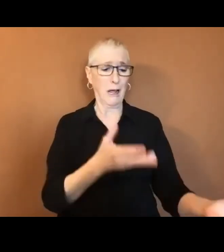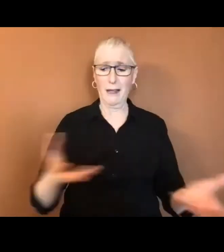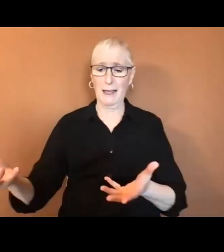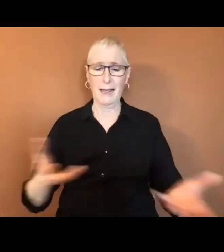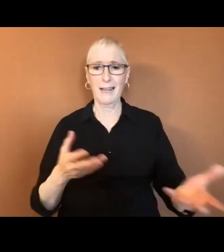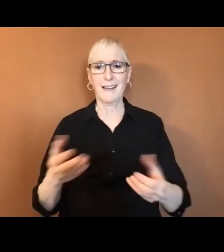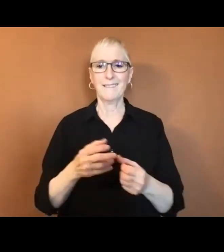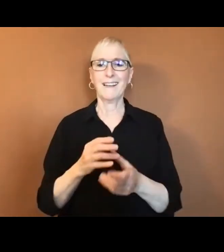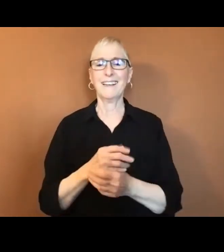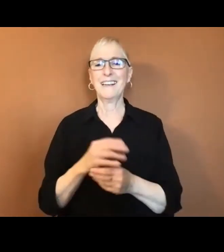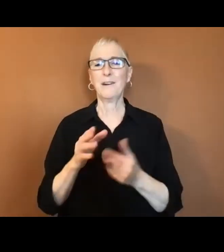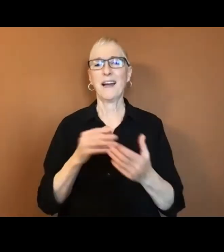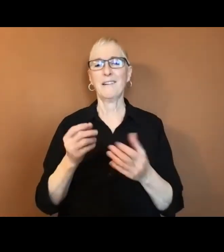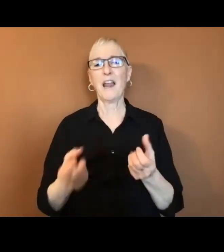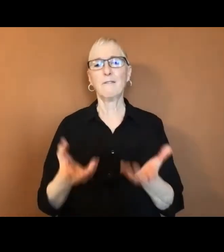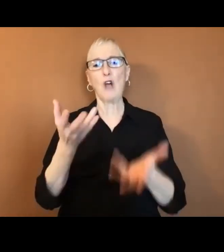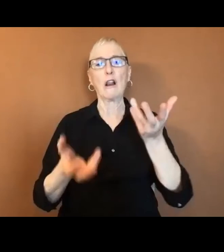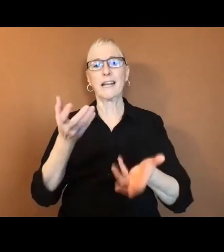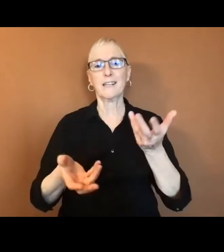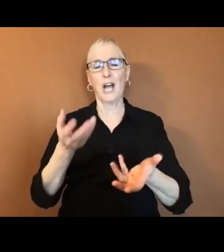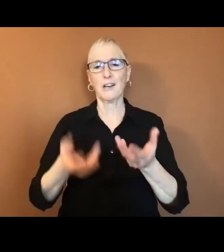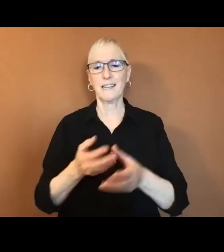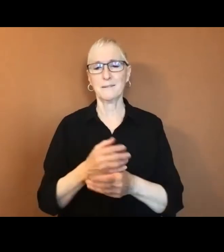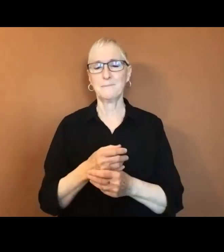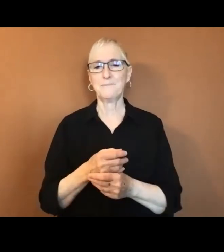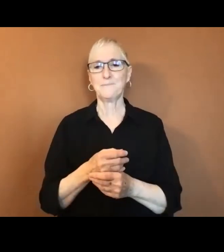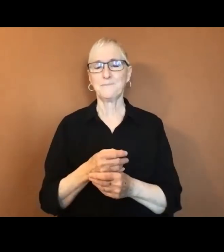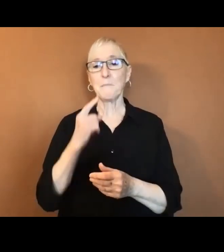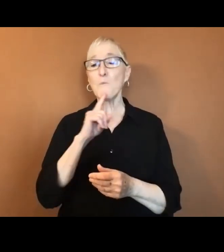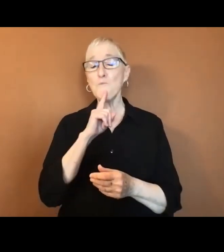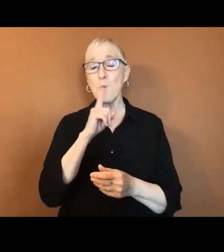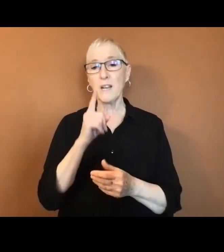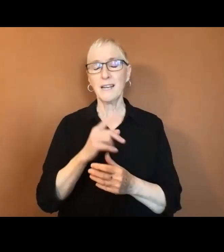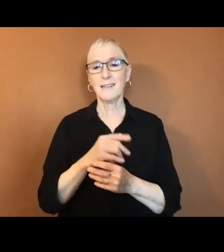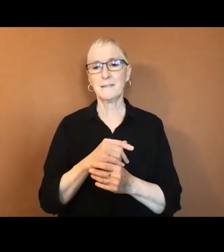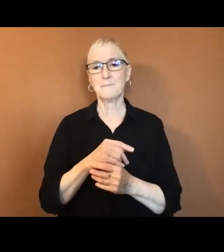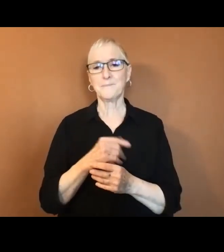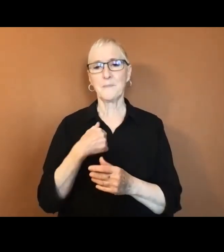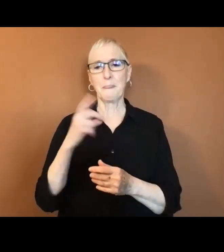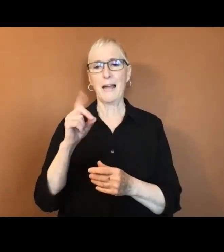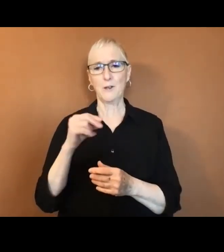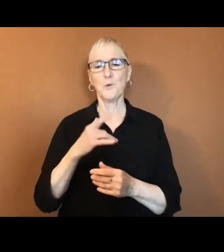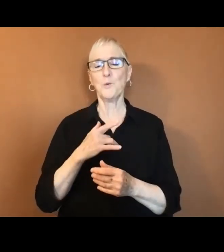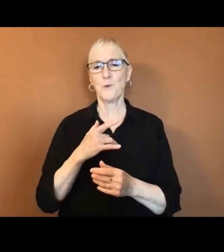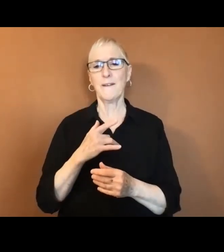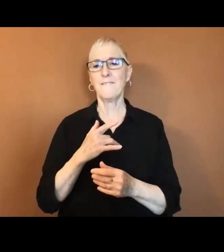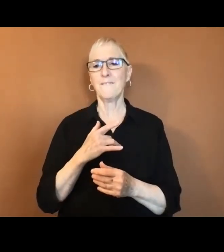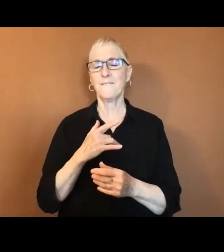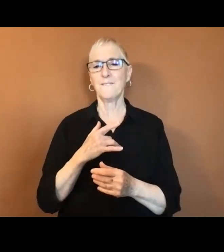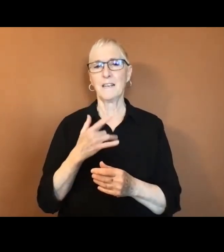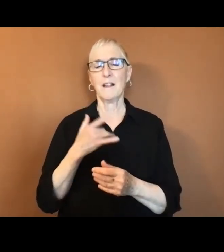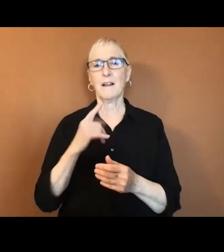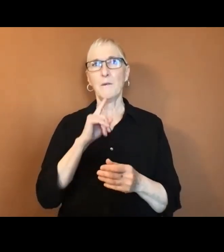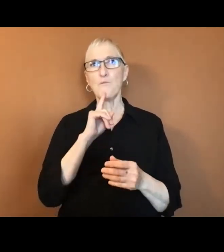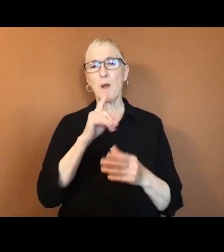stress involved. But really, for the most part, I do feel like that the flexibility